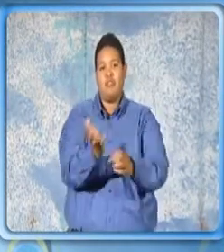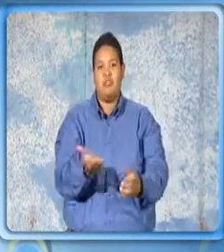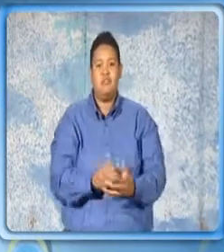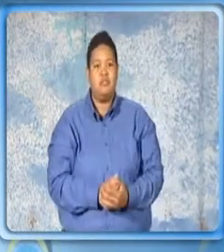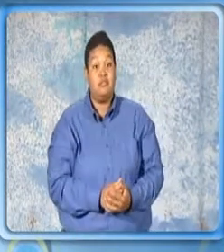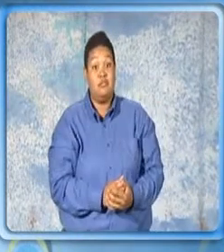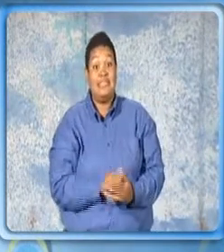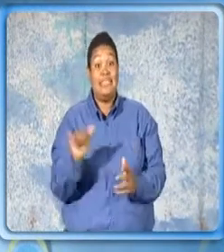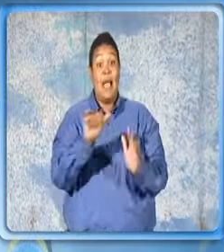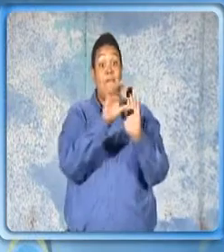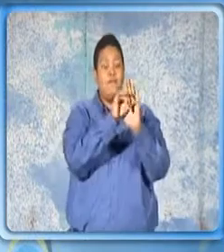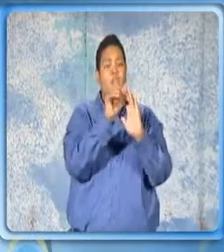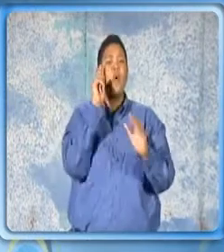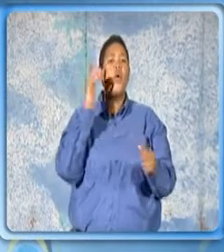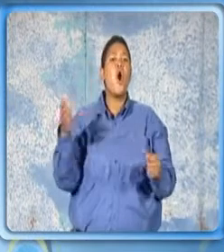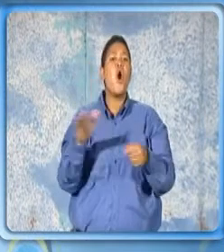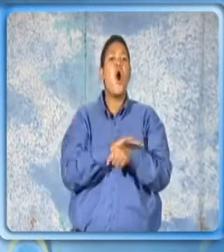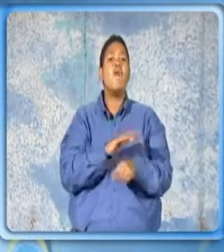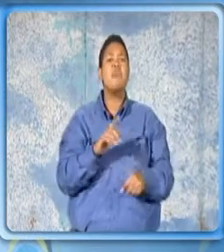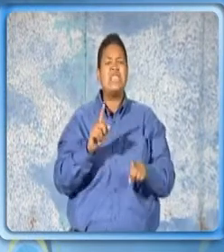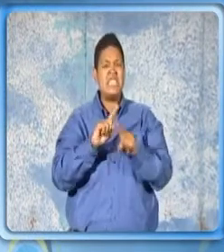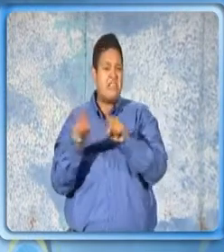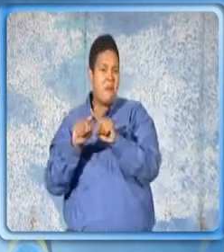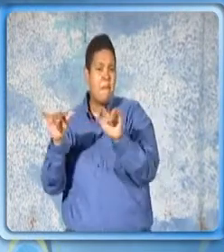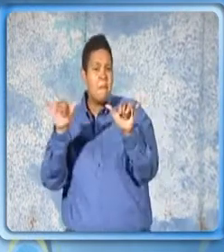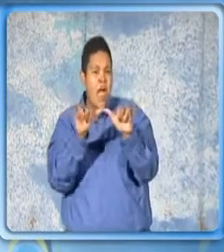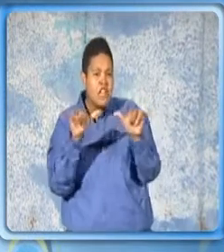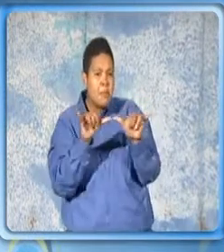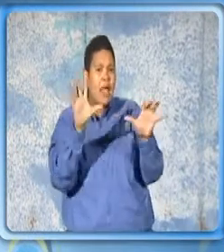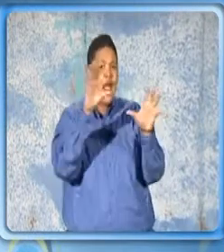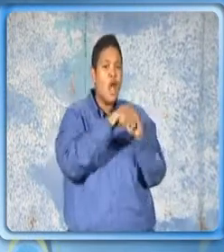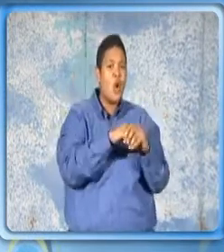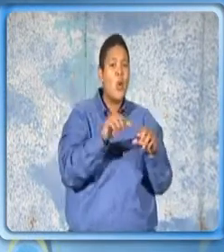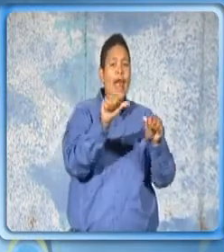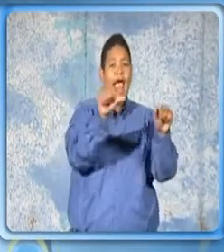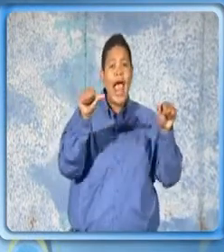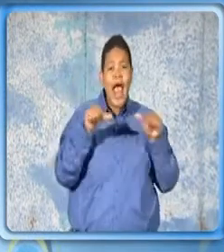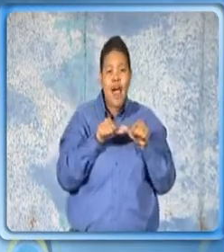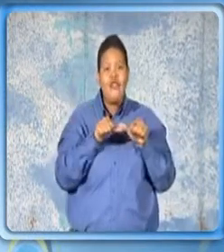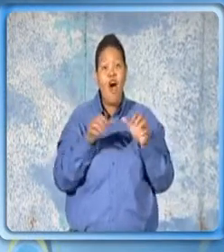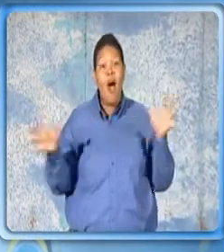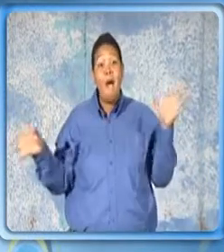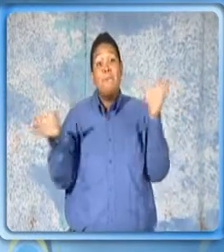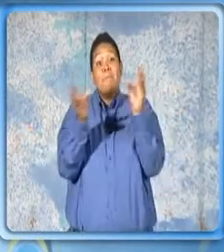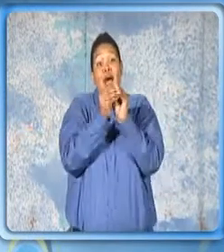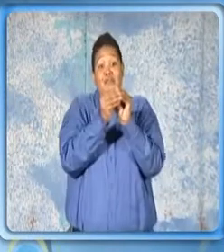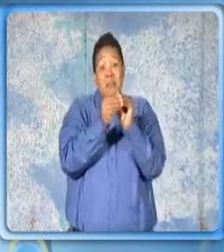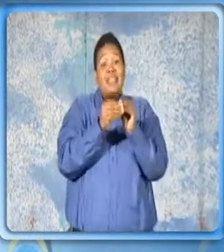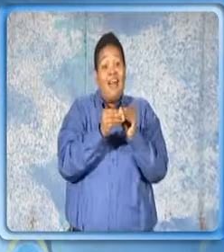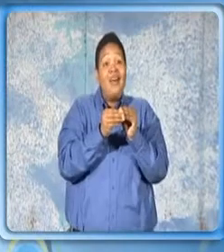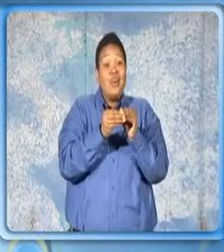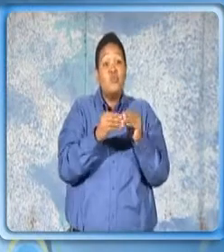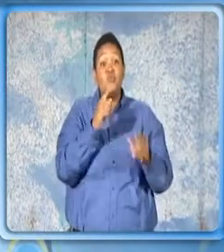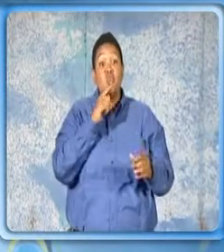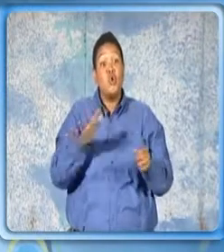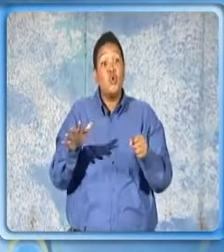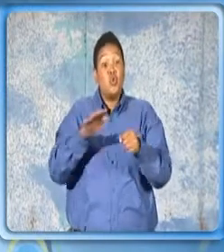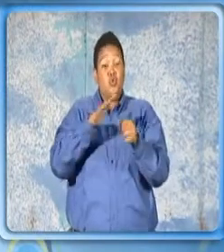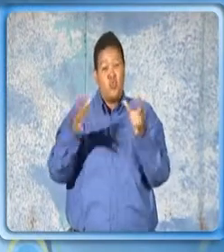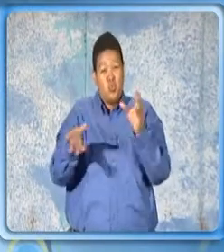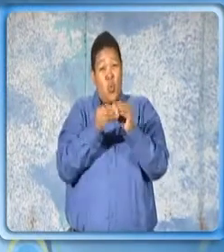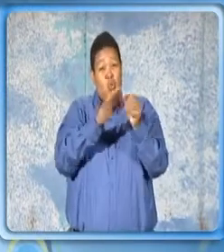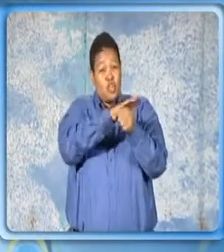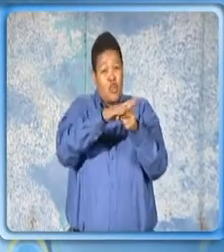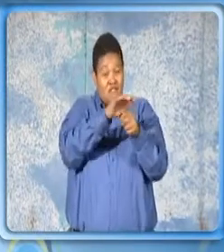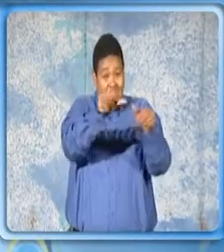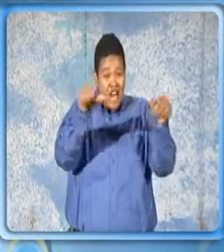The videos will cover aspects of measurement including area, perimeter, total surface area, and